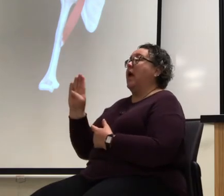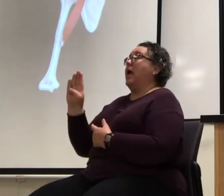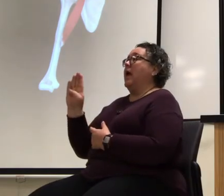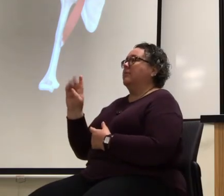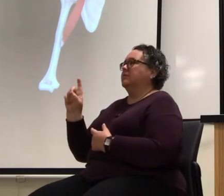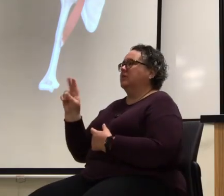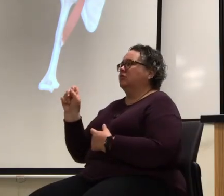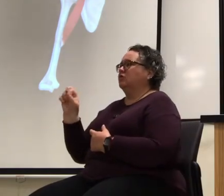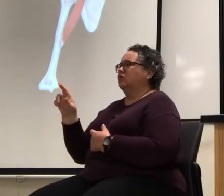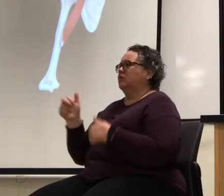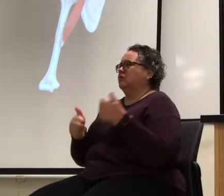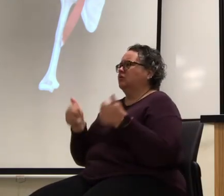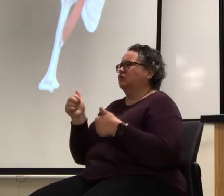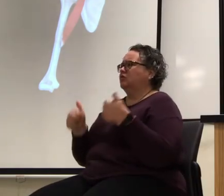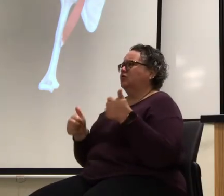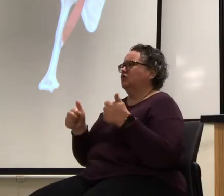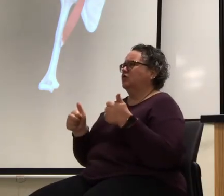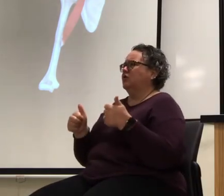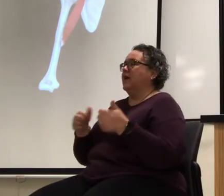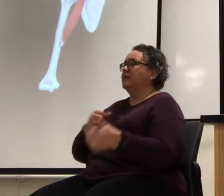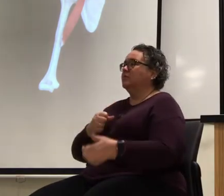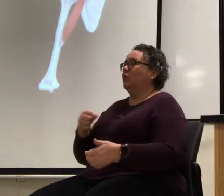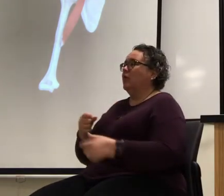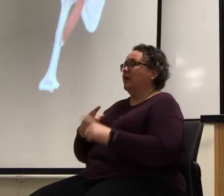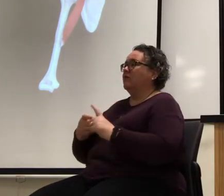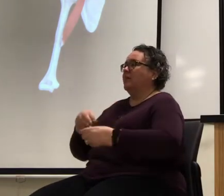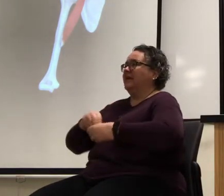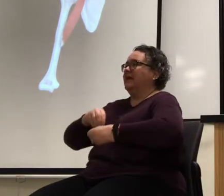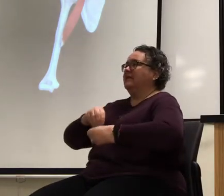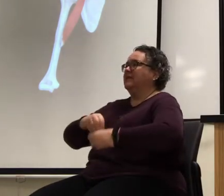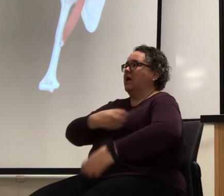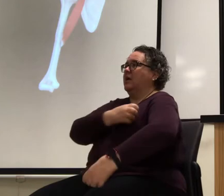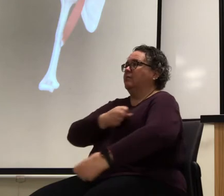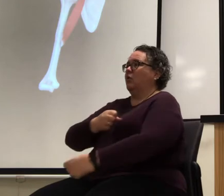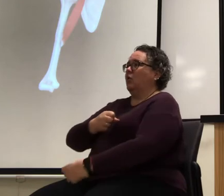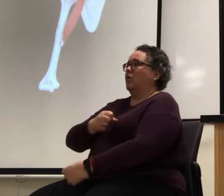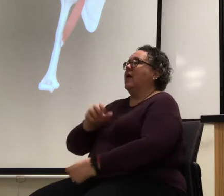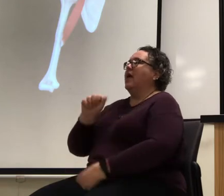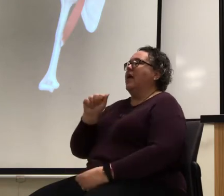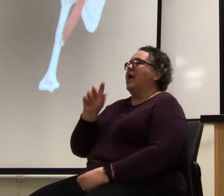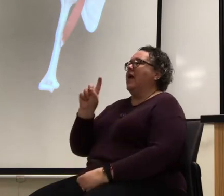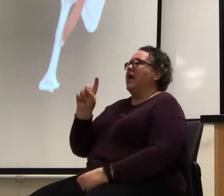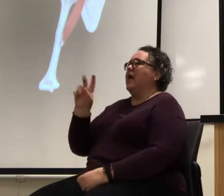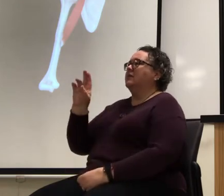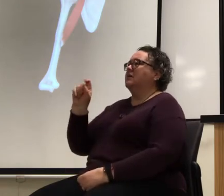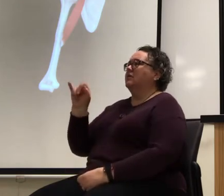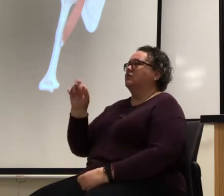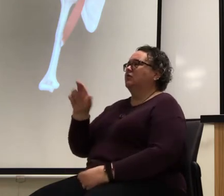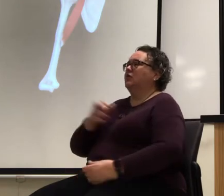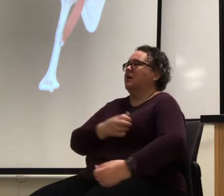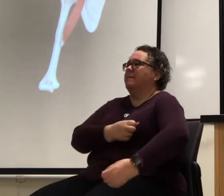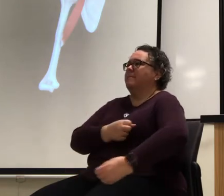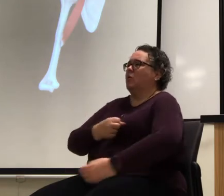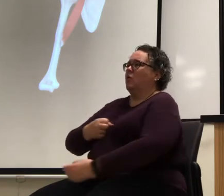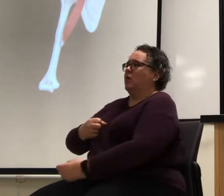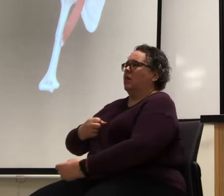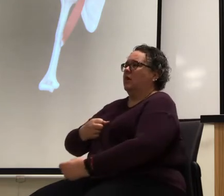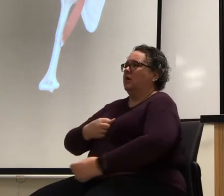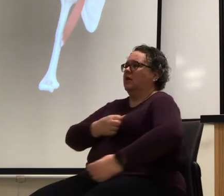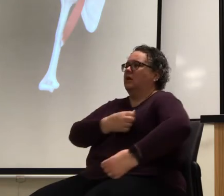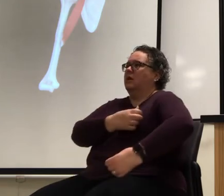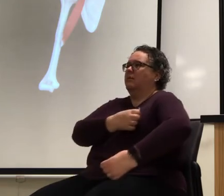It's pulling from the inside. It can help adduct, adduction.